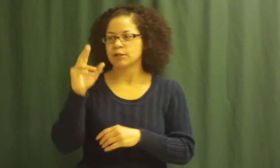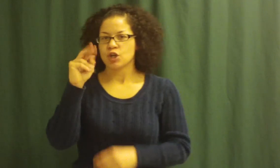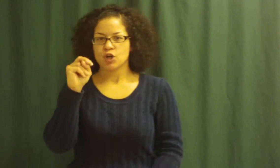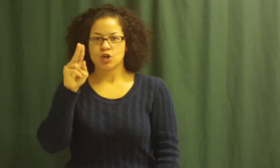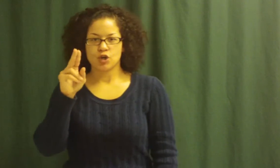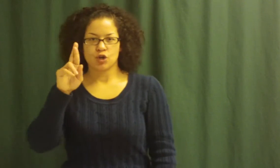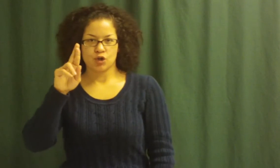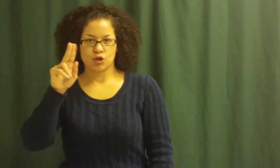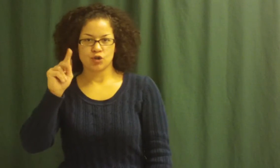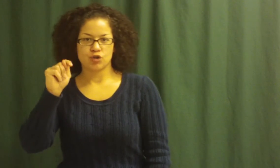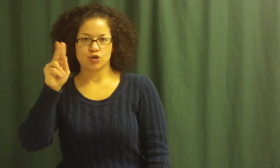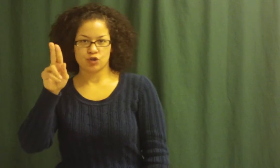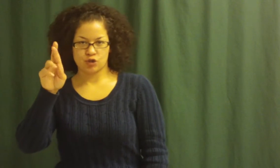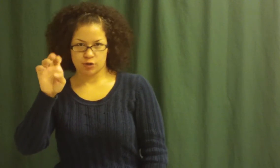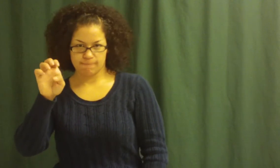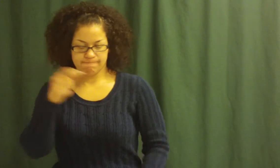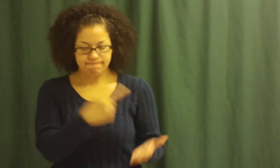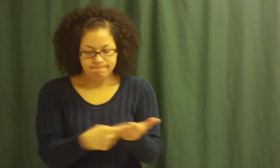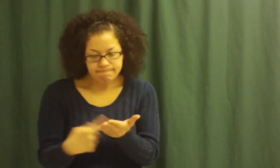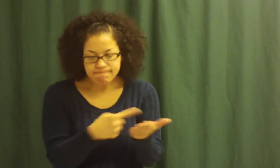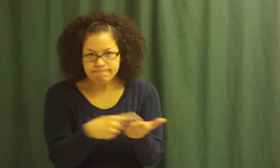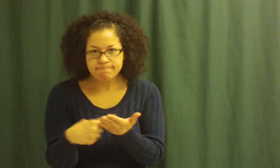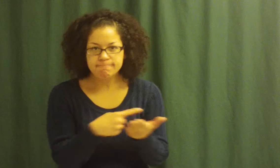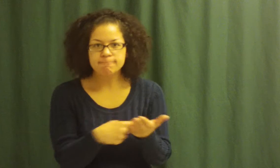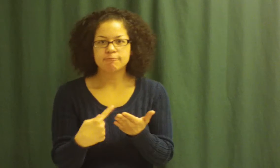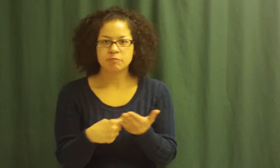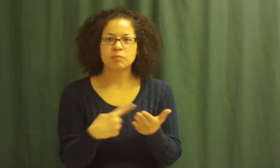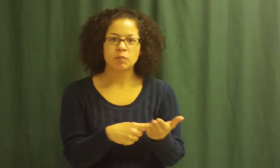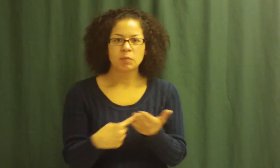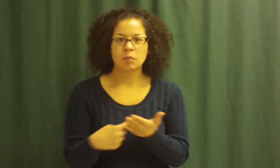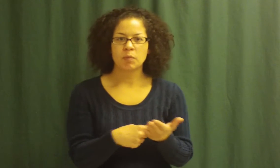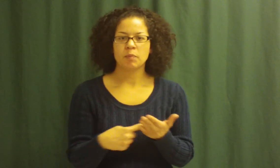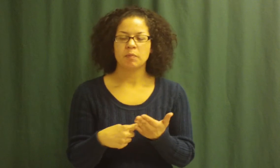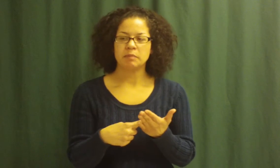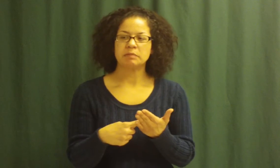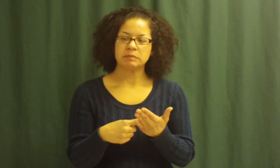sciences. When applied to human culture,